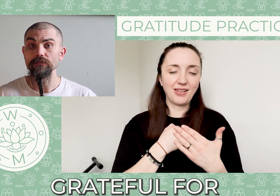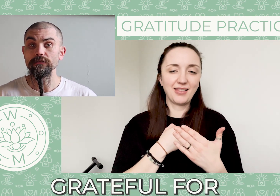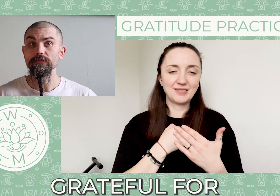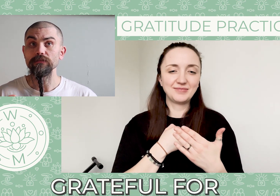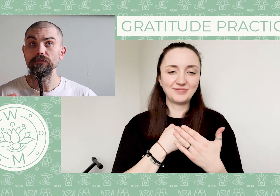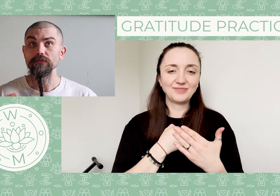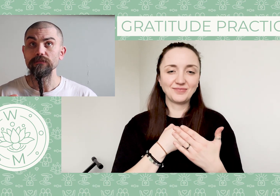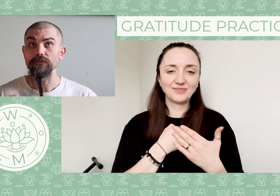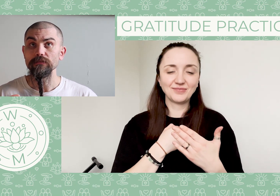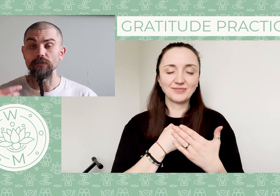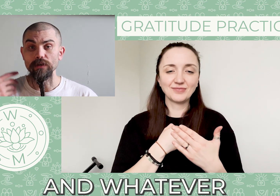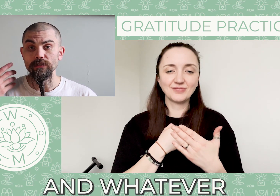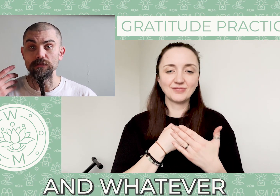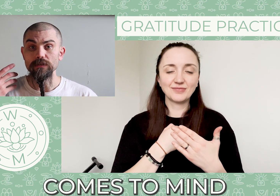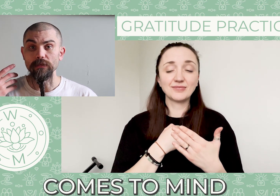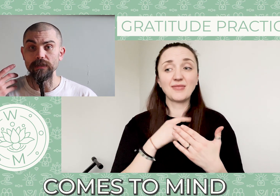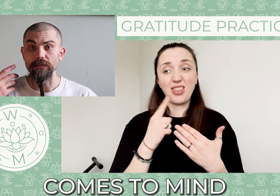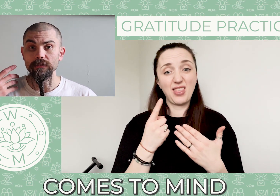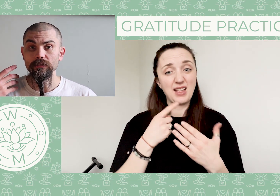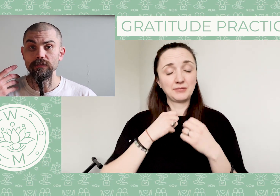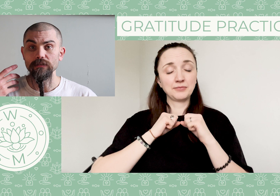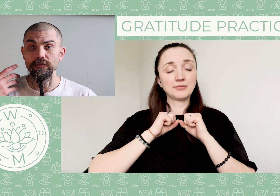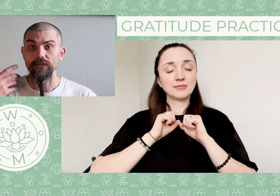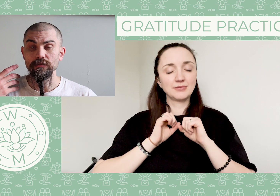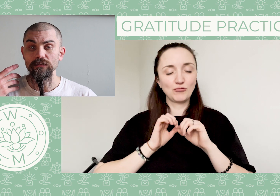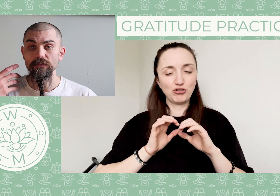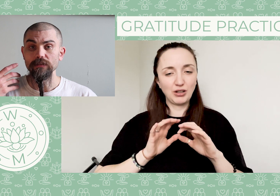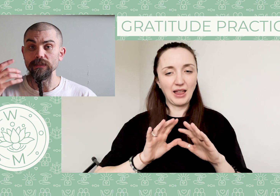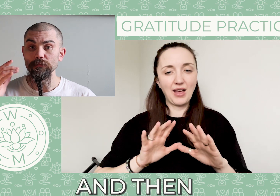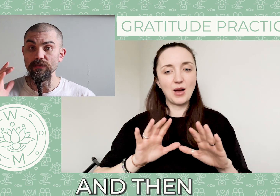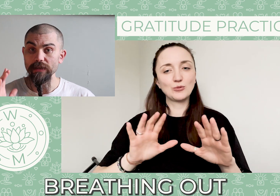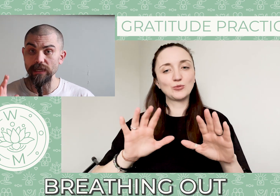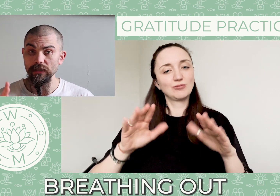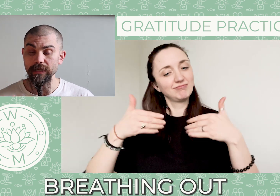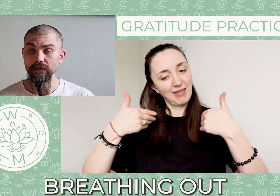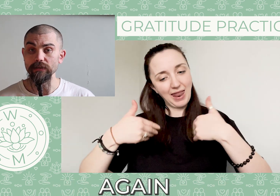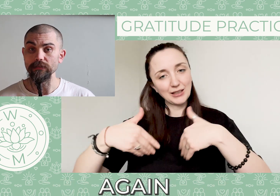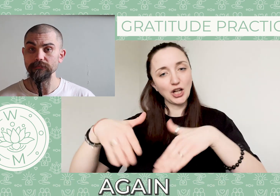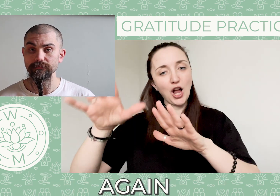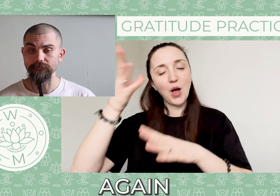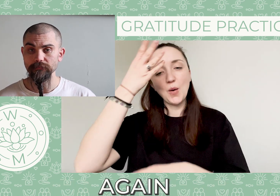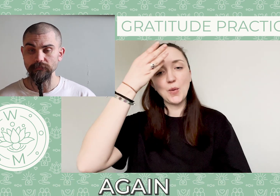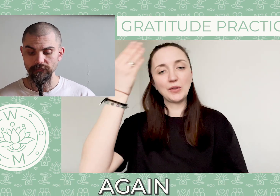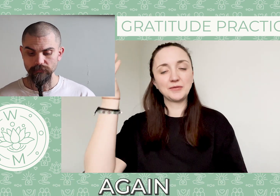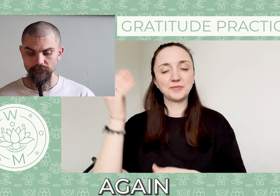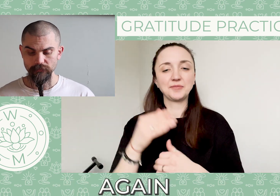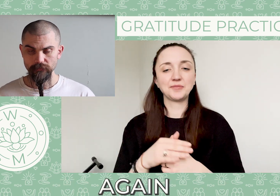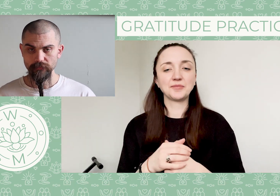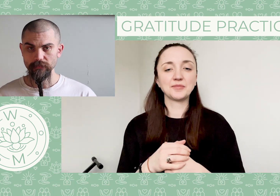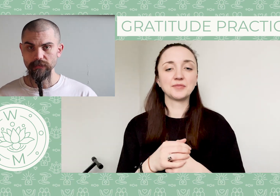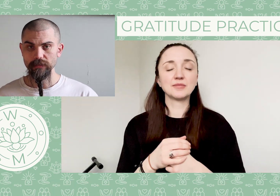for, and whatever comes to mind. And then breathing out, letting it go.